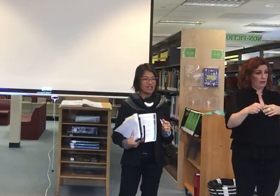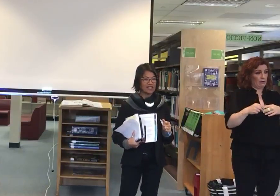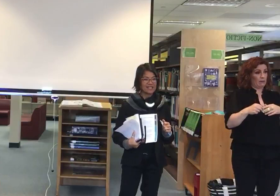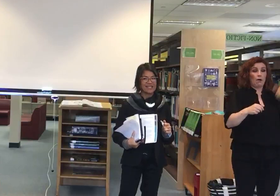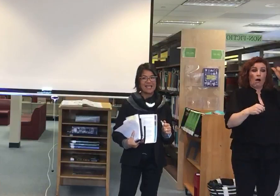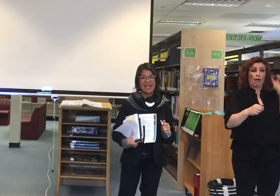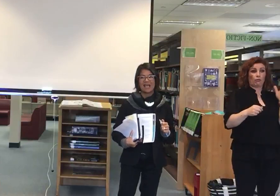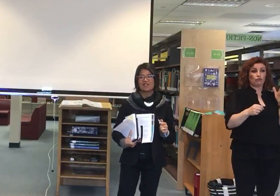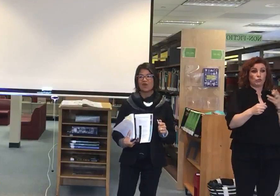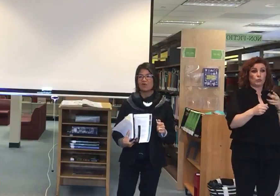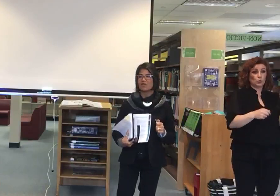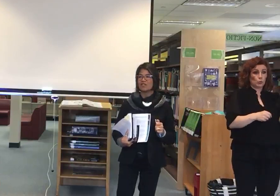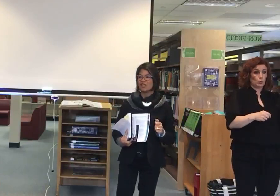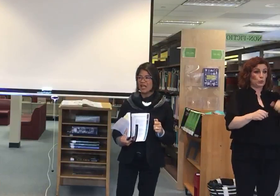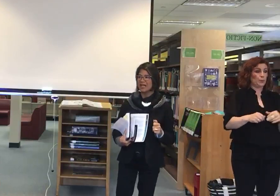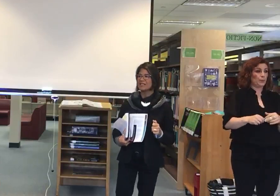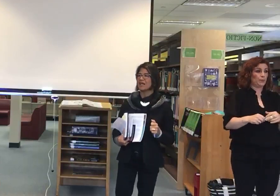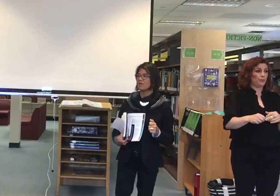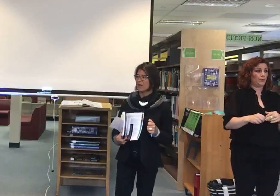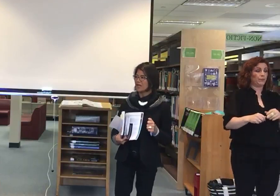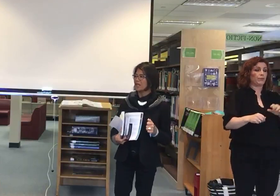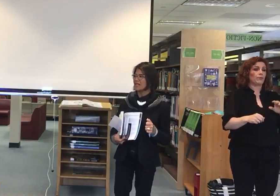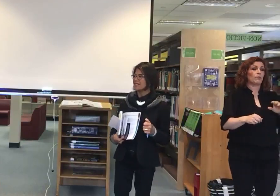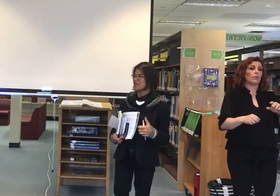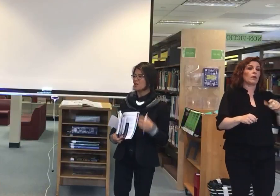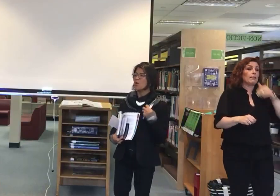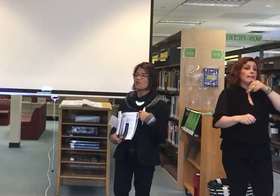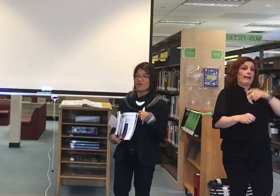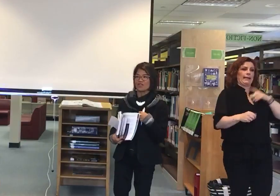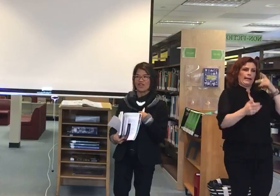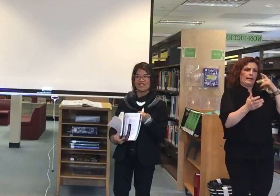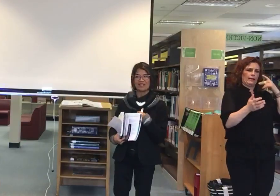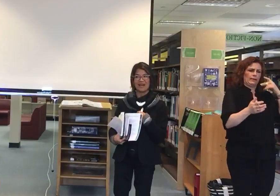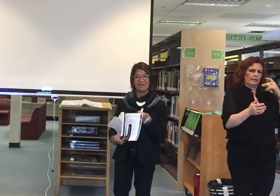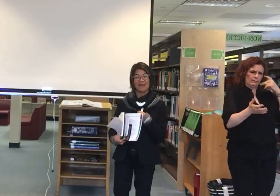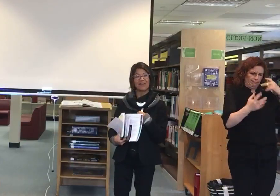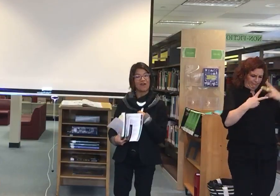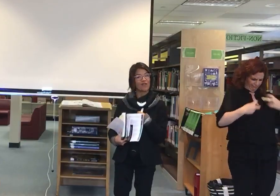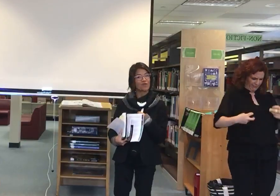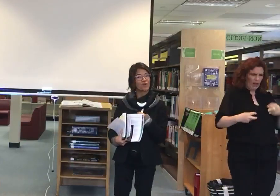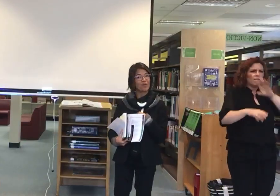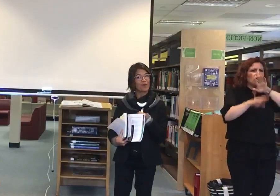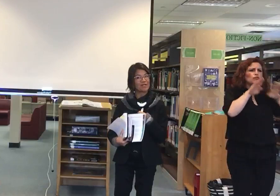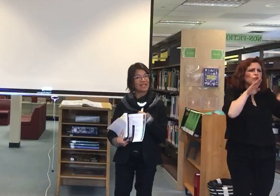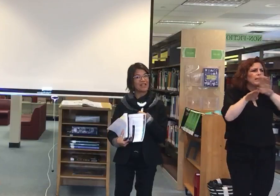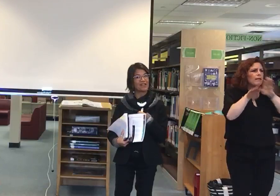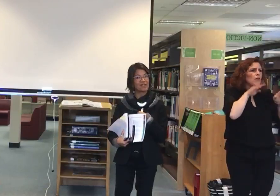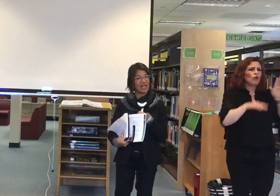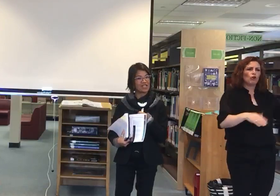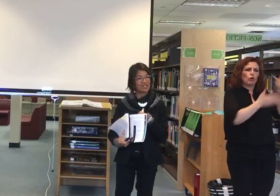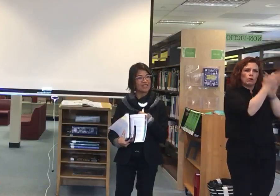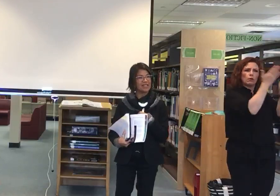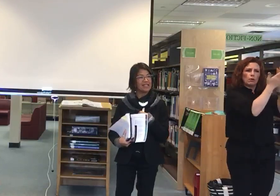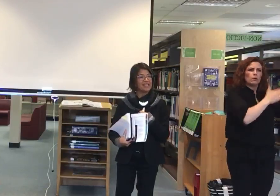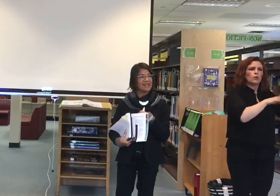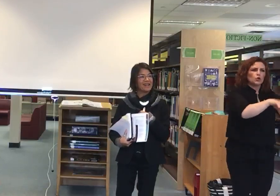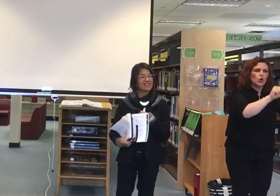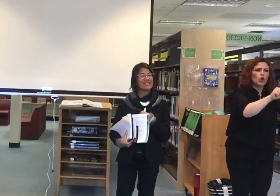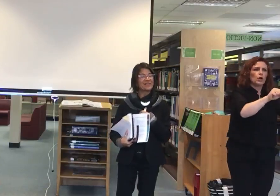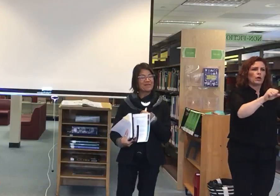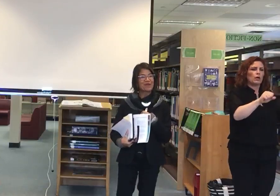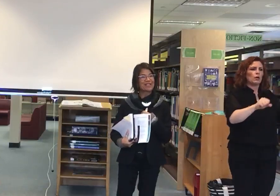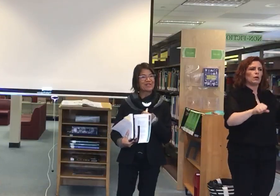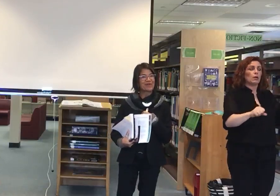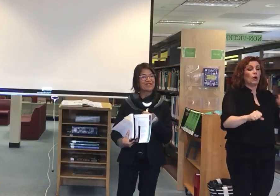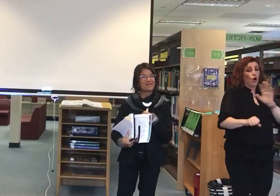she's an audiologist. And so she had recognized her own frustration having gone through her post-secondary education.